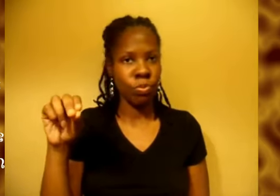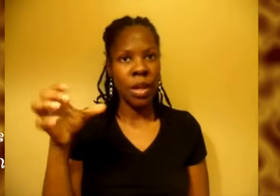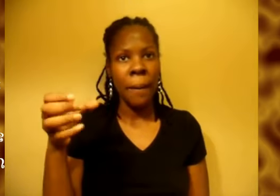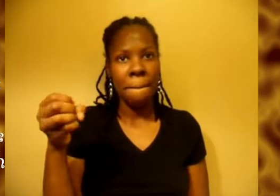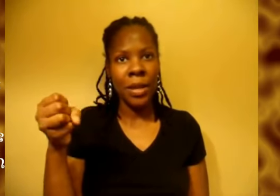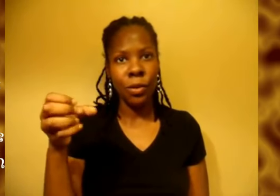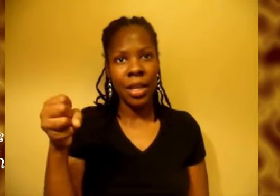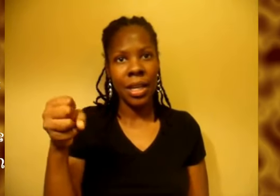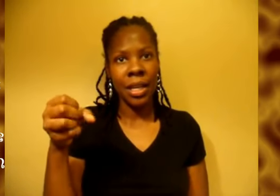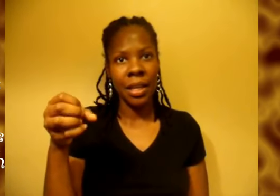milk,